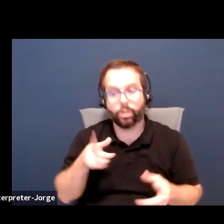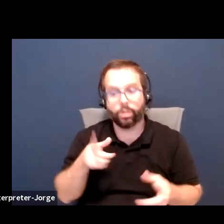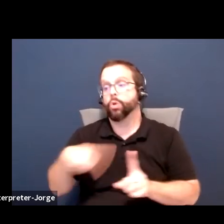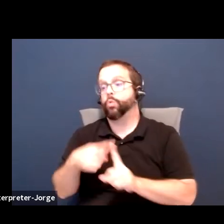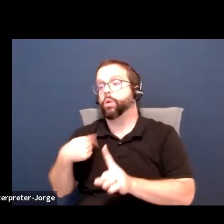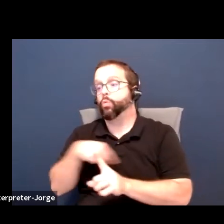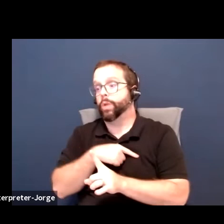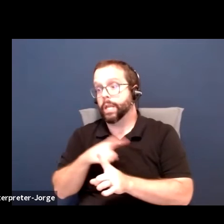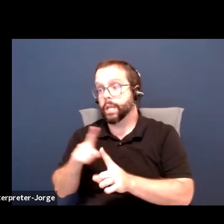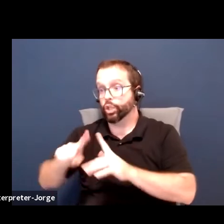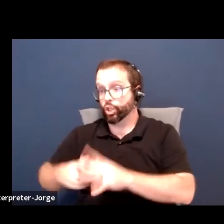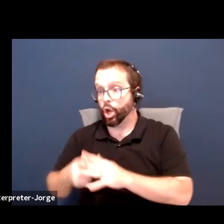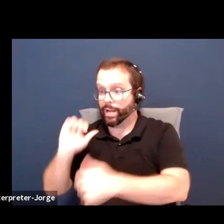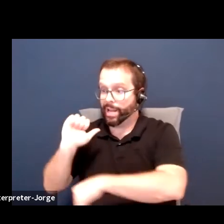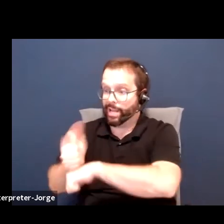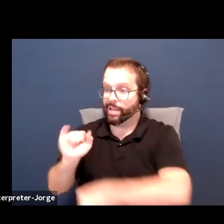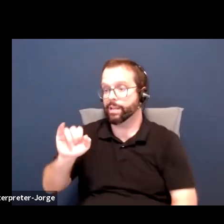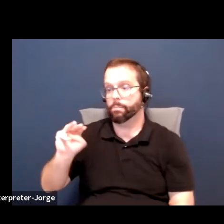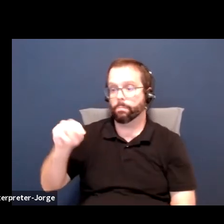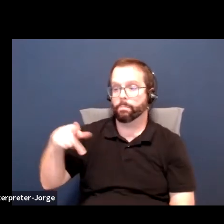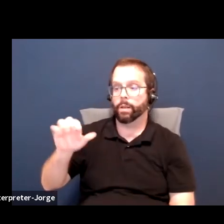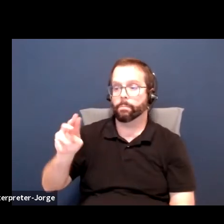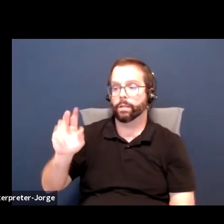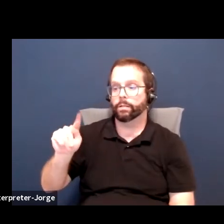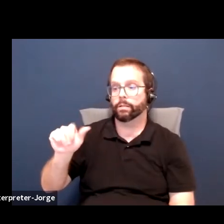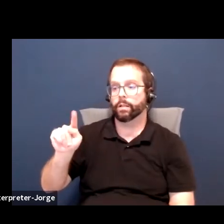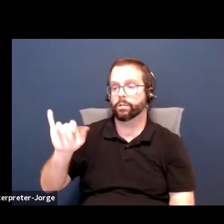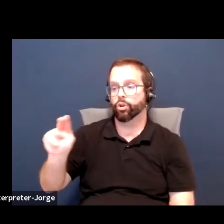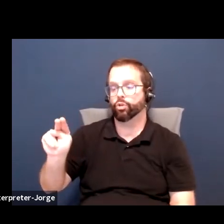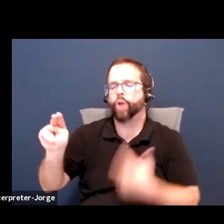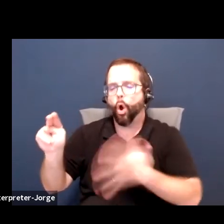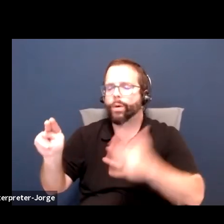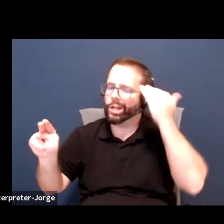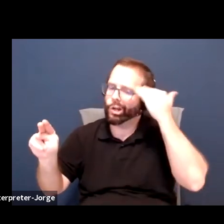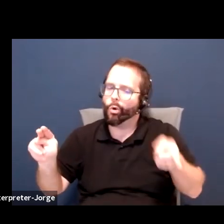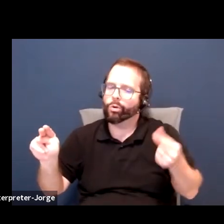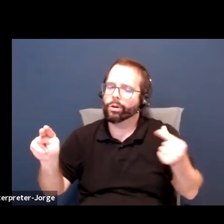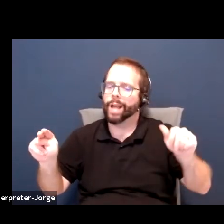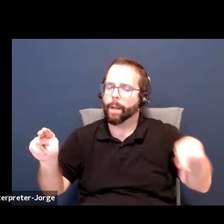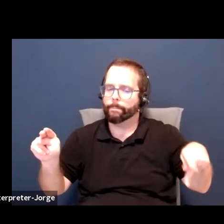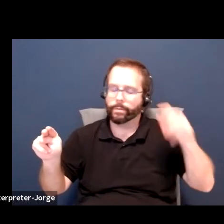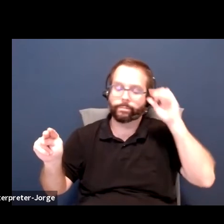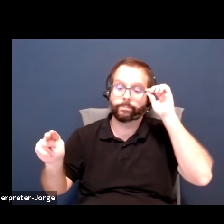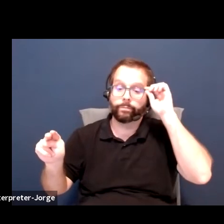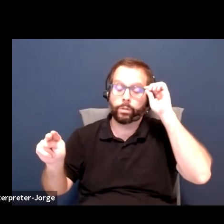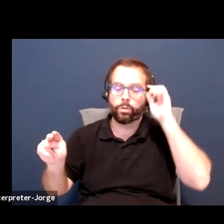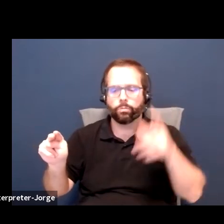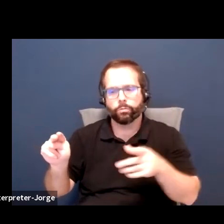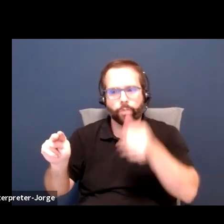we want to address. And the way we approach this, so we've already done that very involved kind of stakeholder